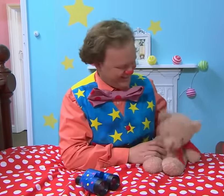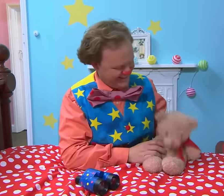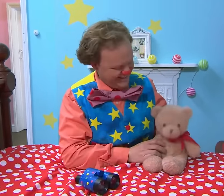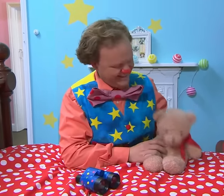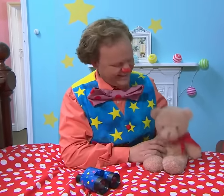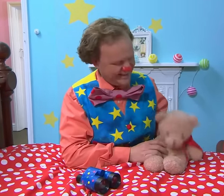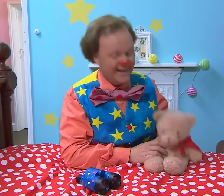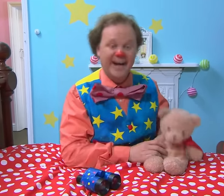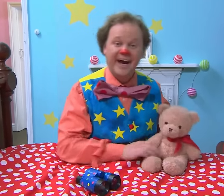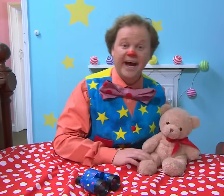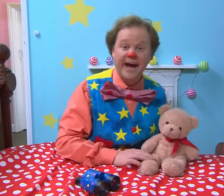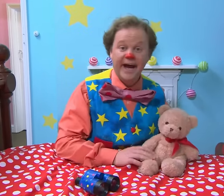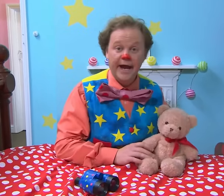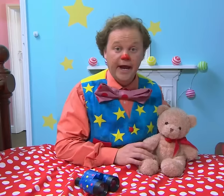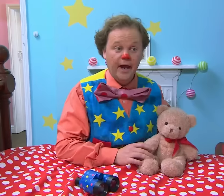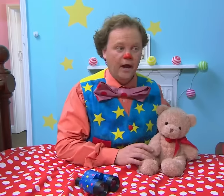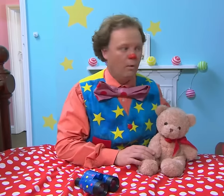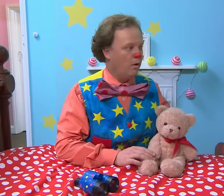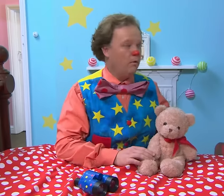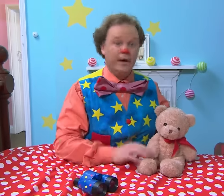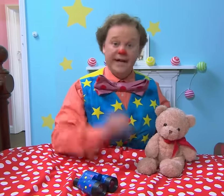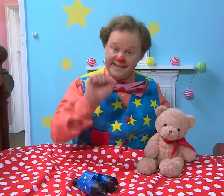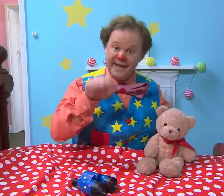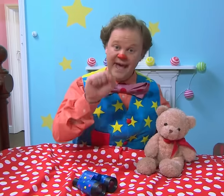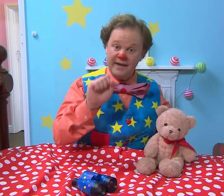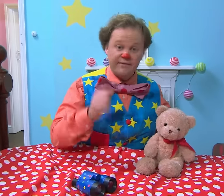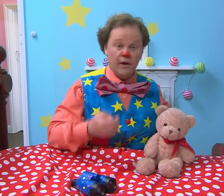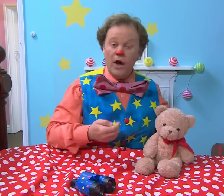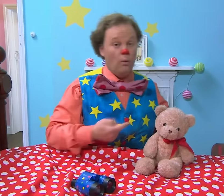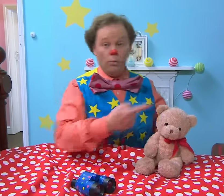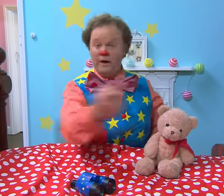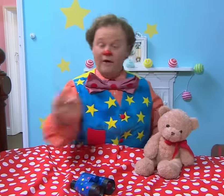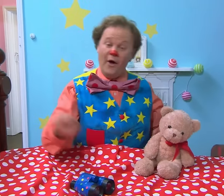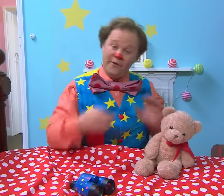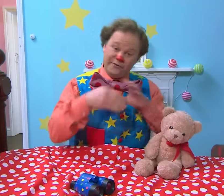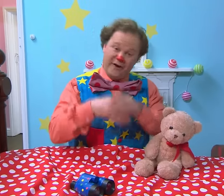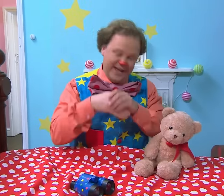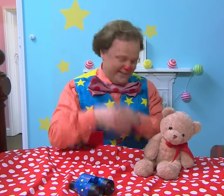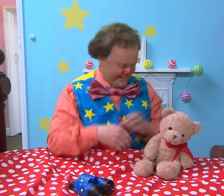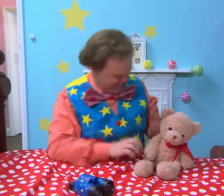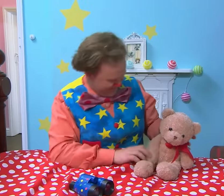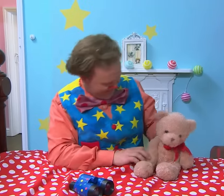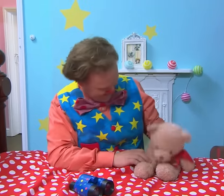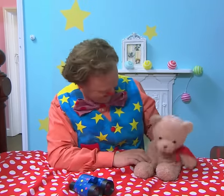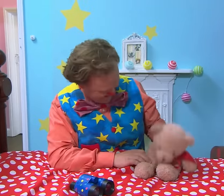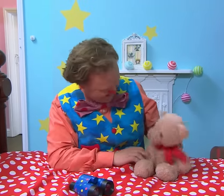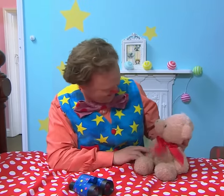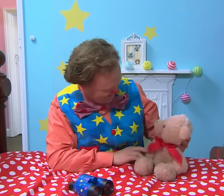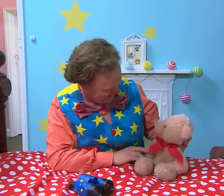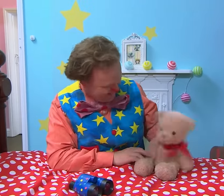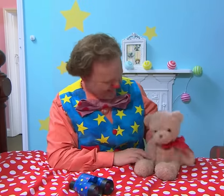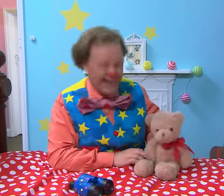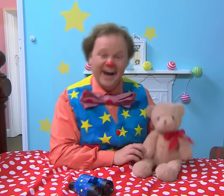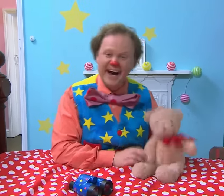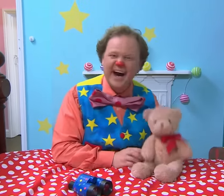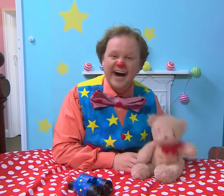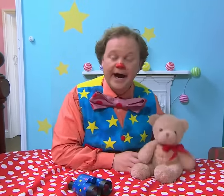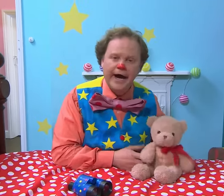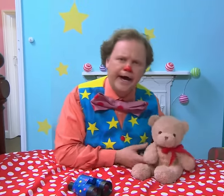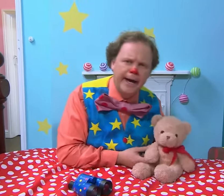And now he's our friend too. Well, yes, we're all friends. Mr. Tumble, can you show us the